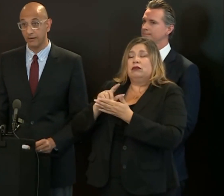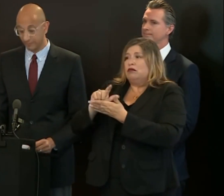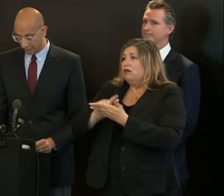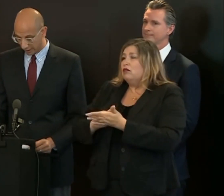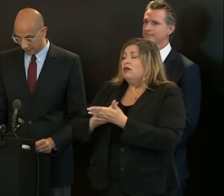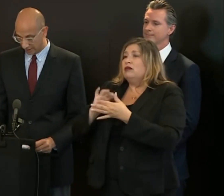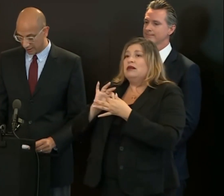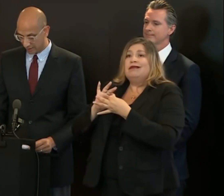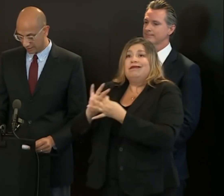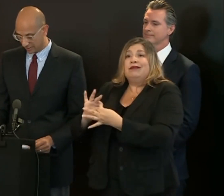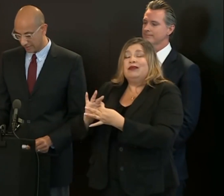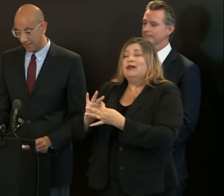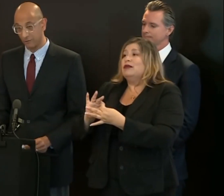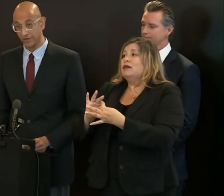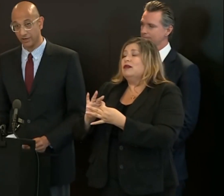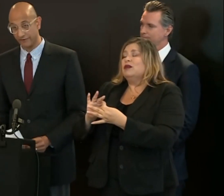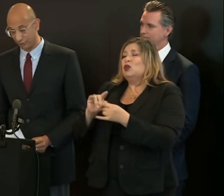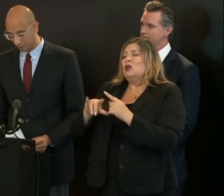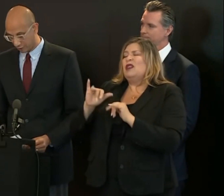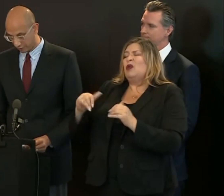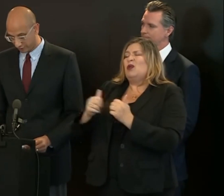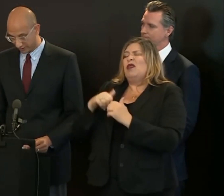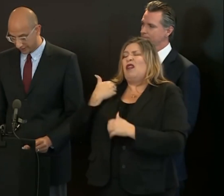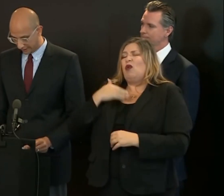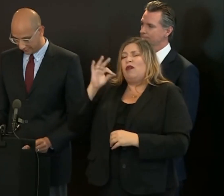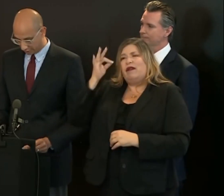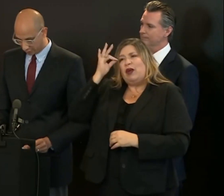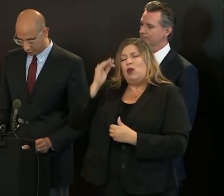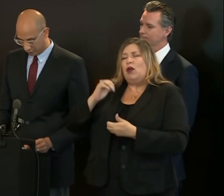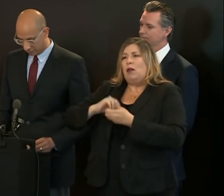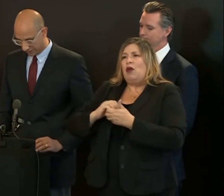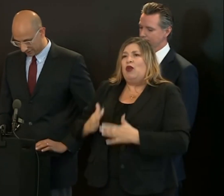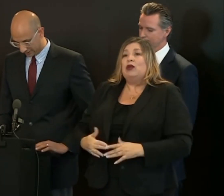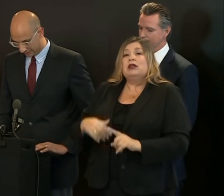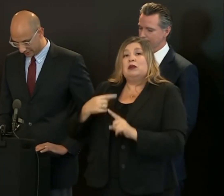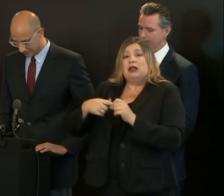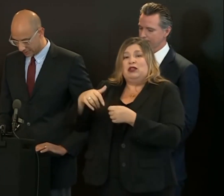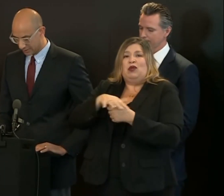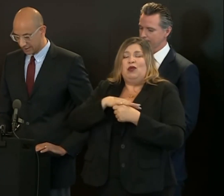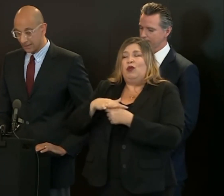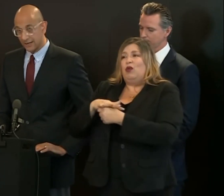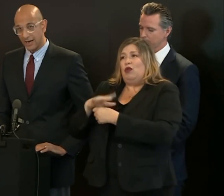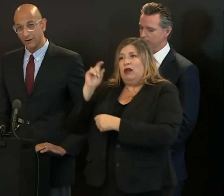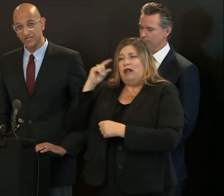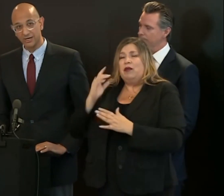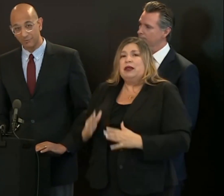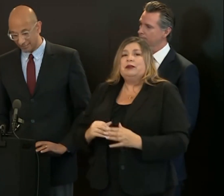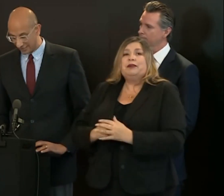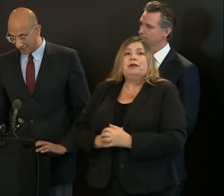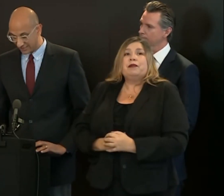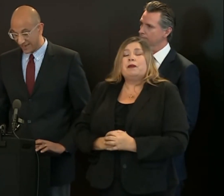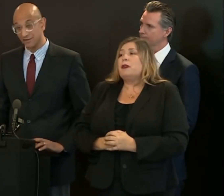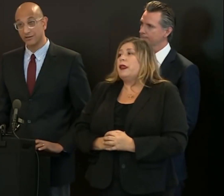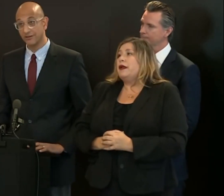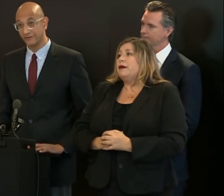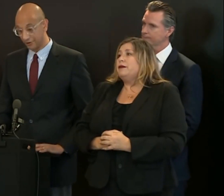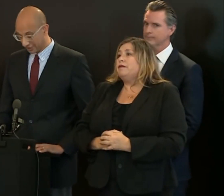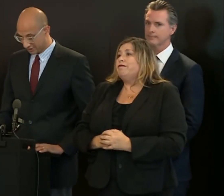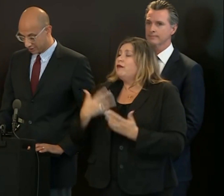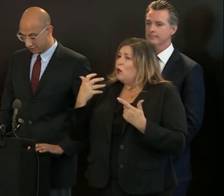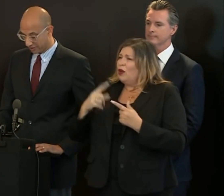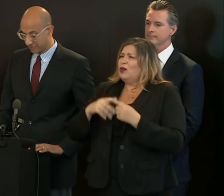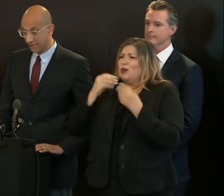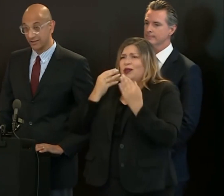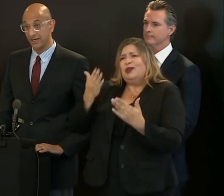around that with our federal partners and the local entities. I want to start by saying it's natural to